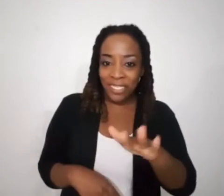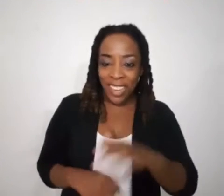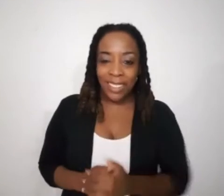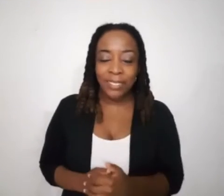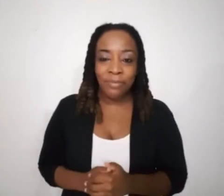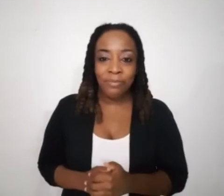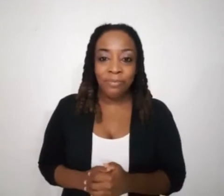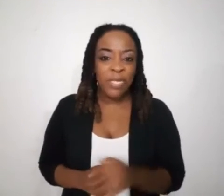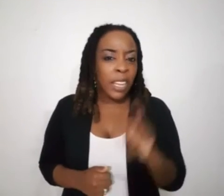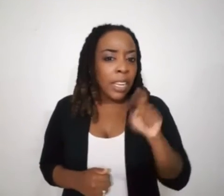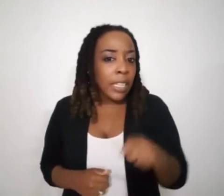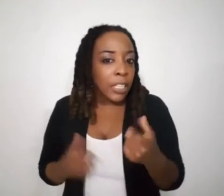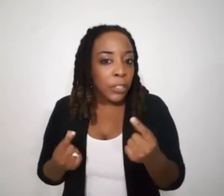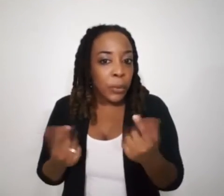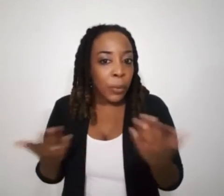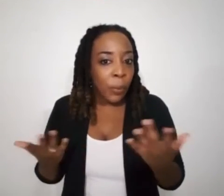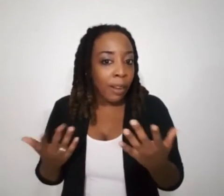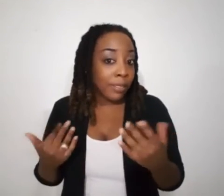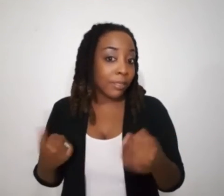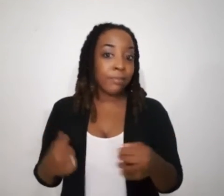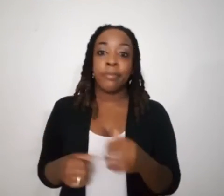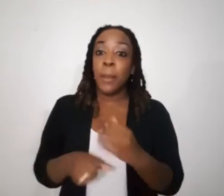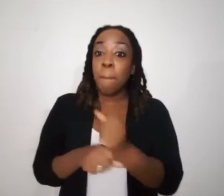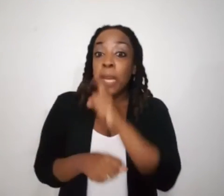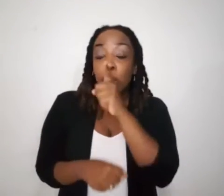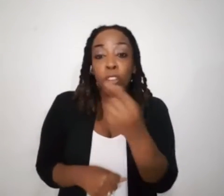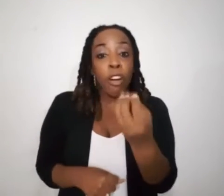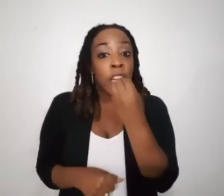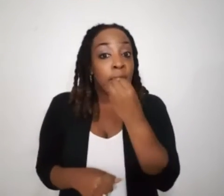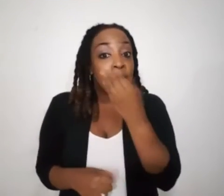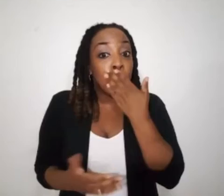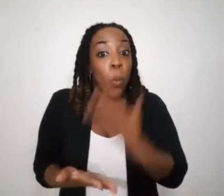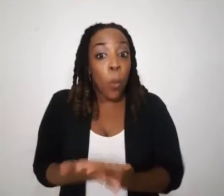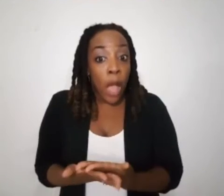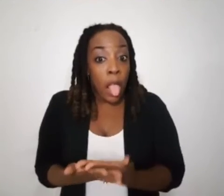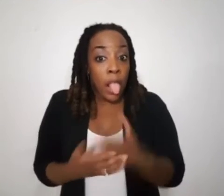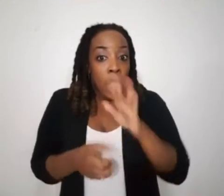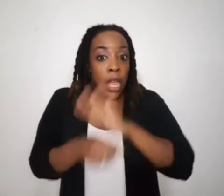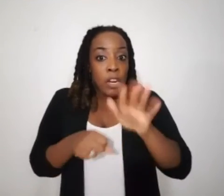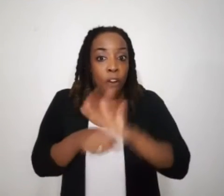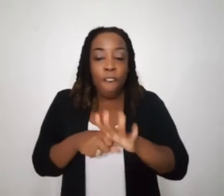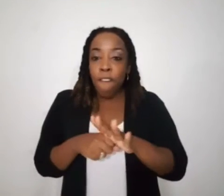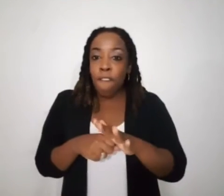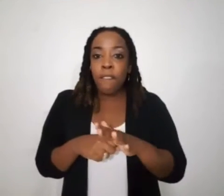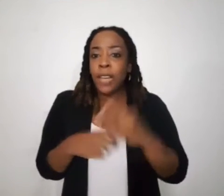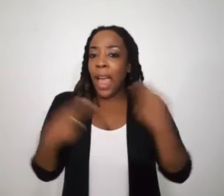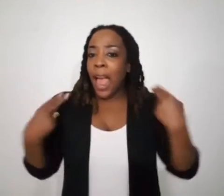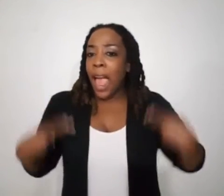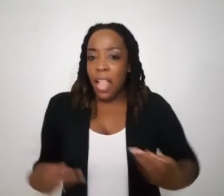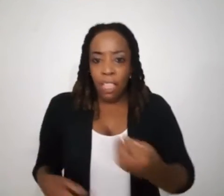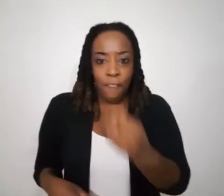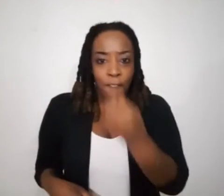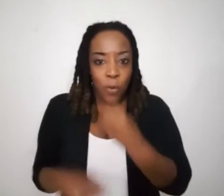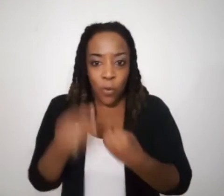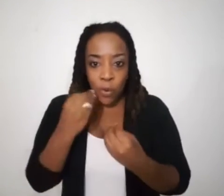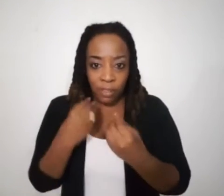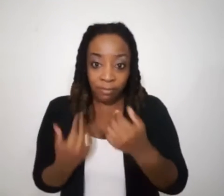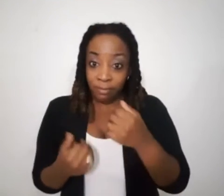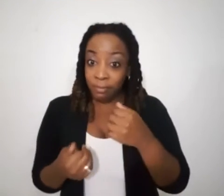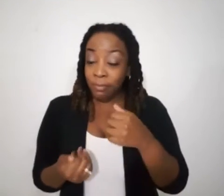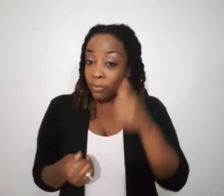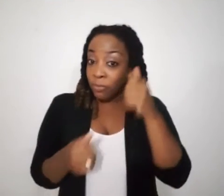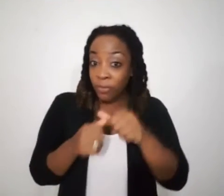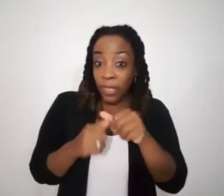you are eating well. You need to make sure that you have all those healthy foods that the Ministry of Health has been talking